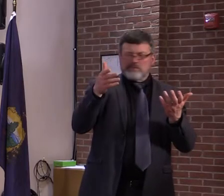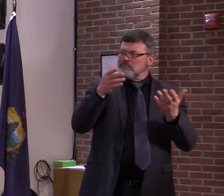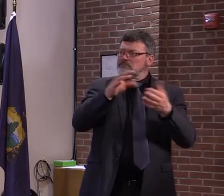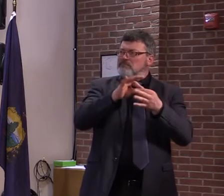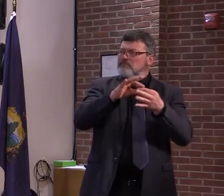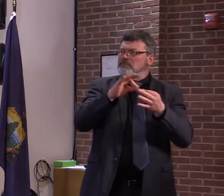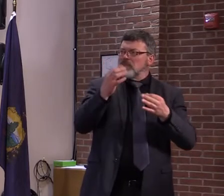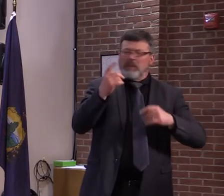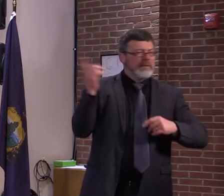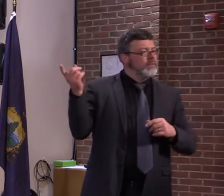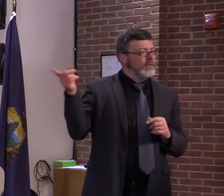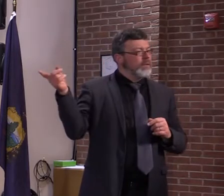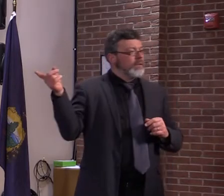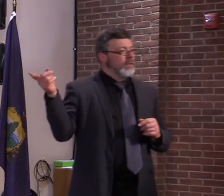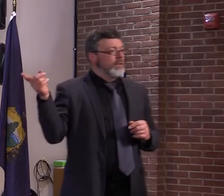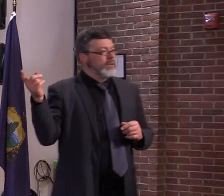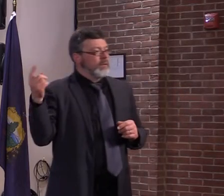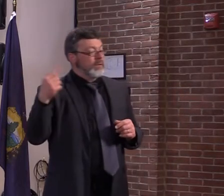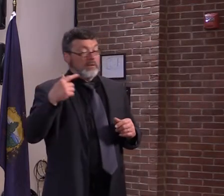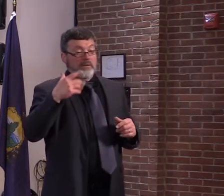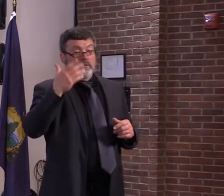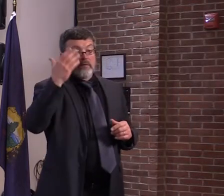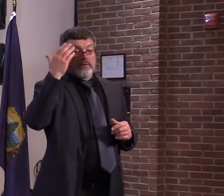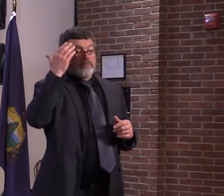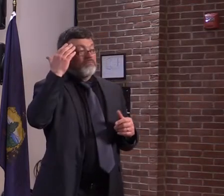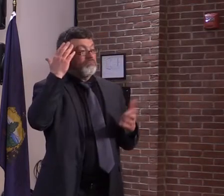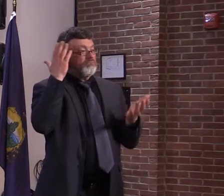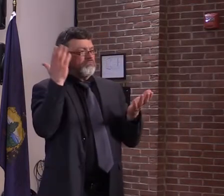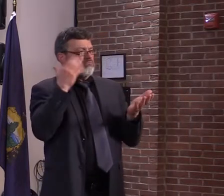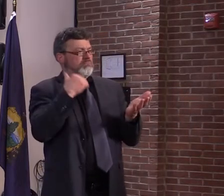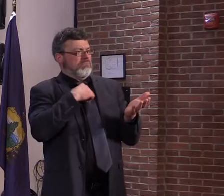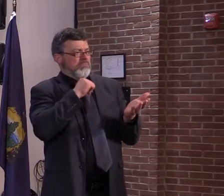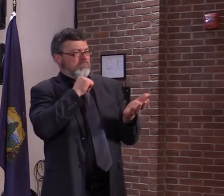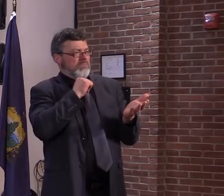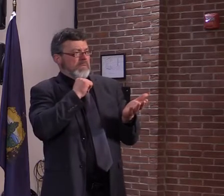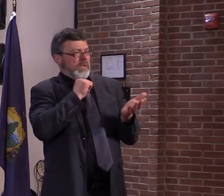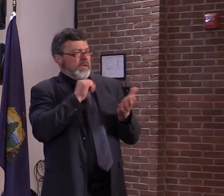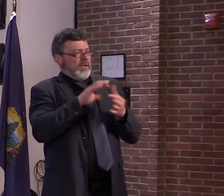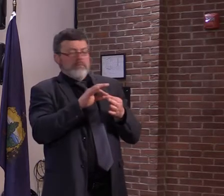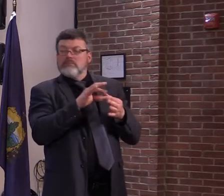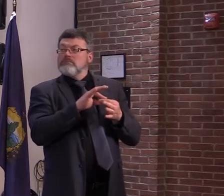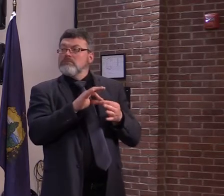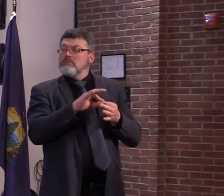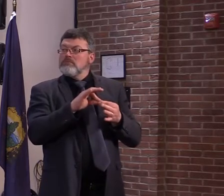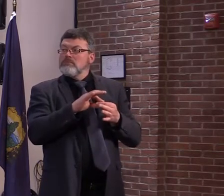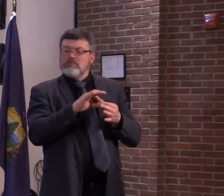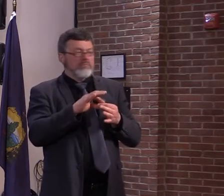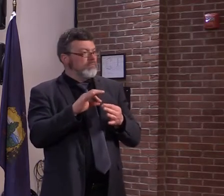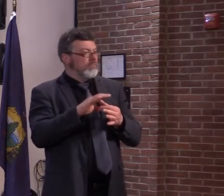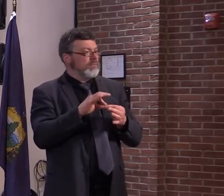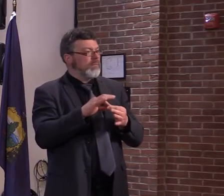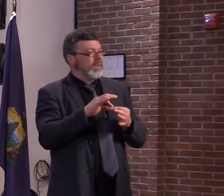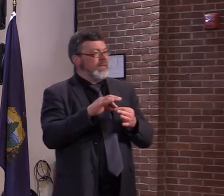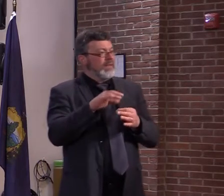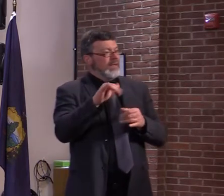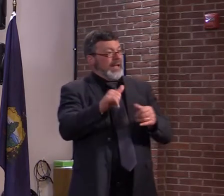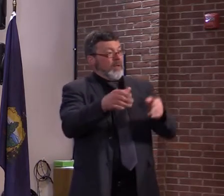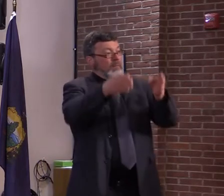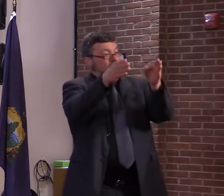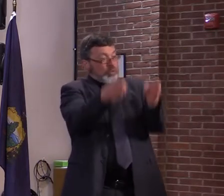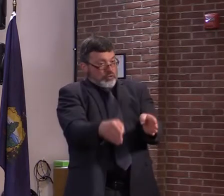an individual who has the level of addiction to an